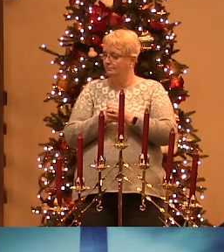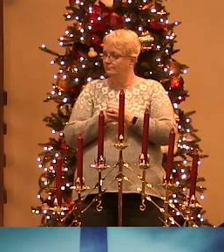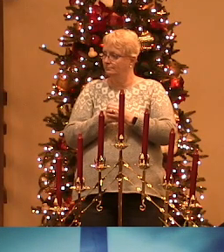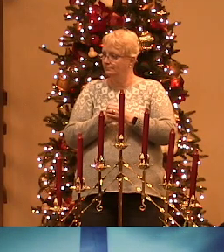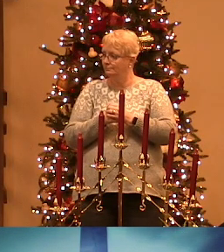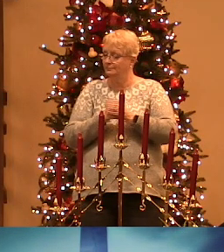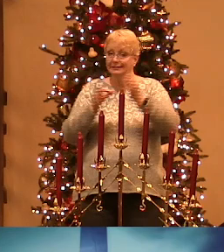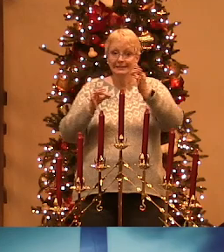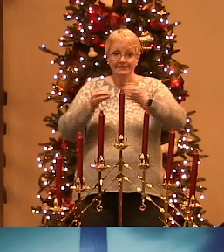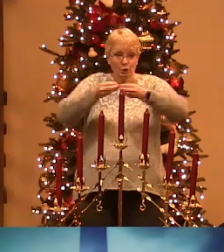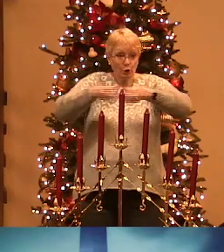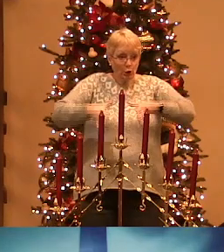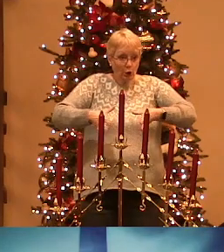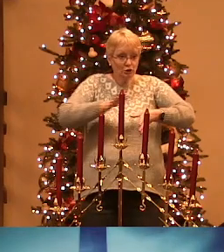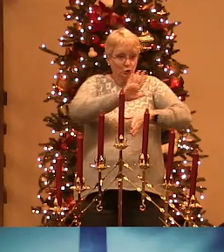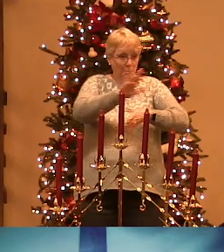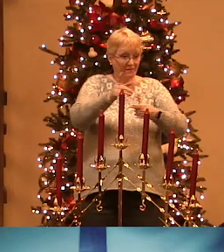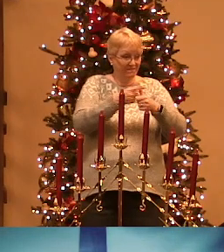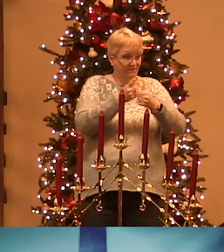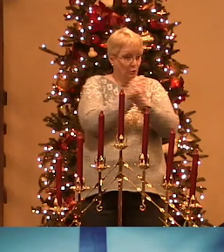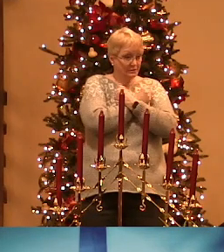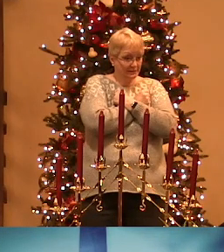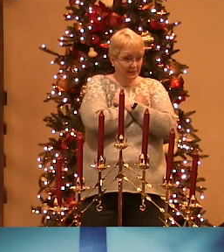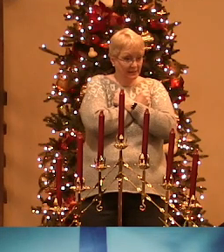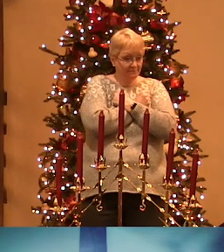If you've lost your first love,